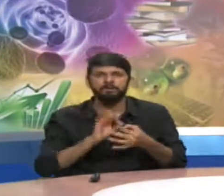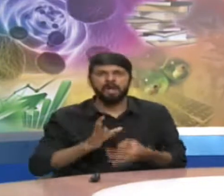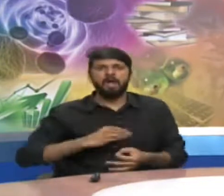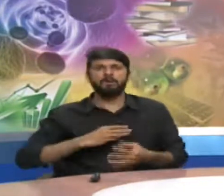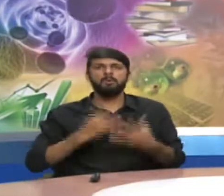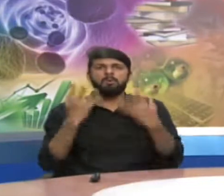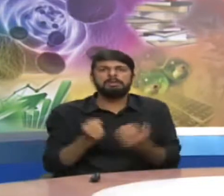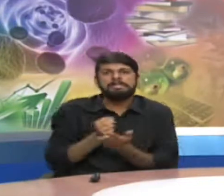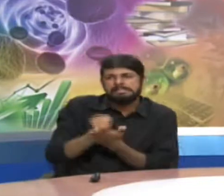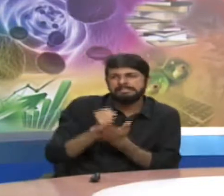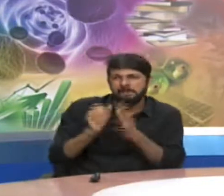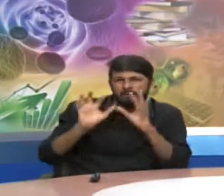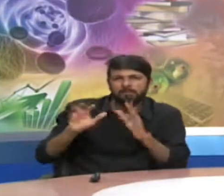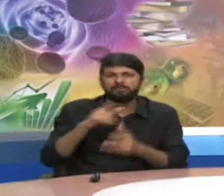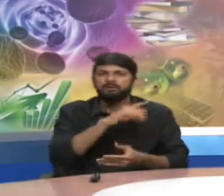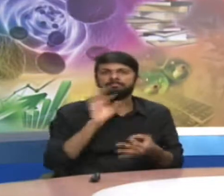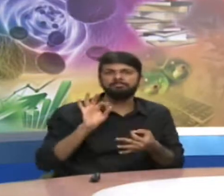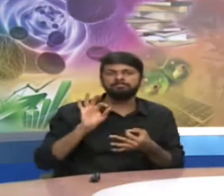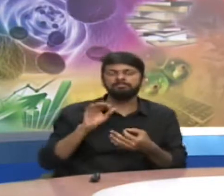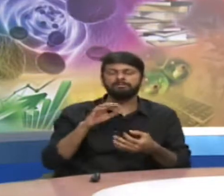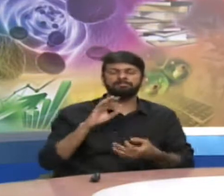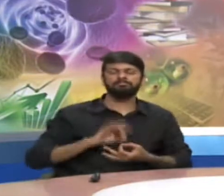Because the dwarf wants to scare